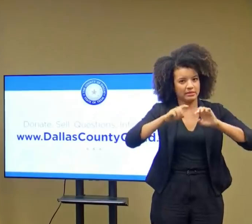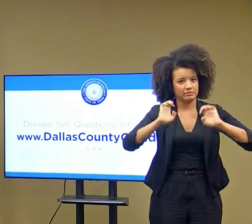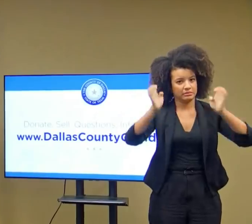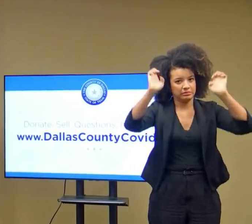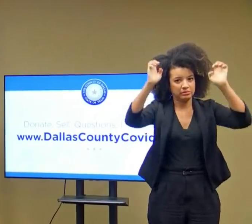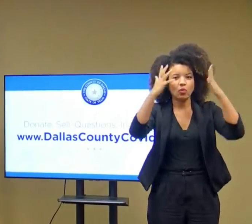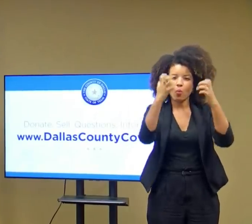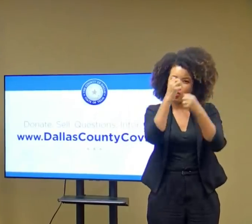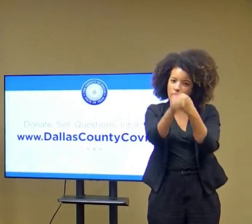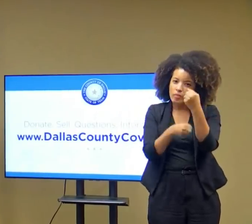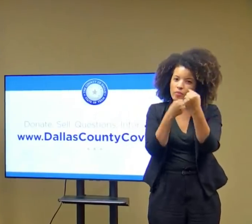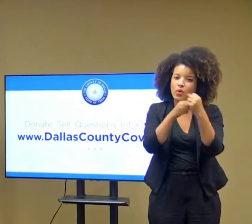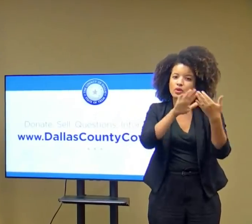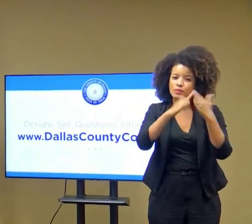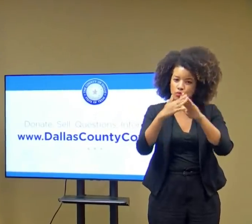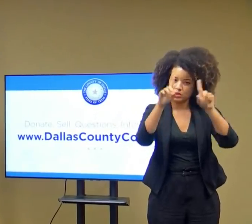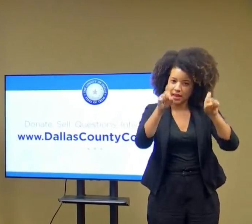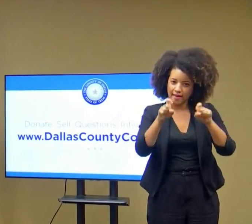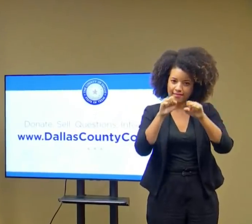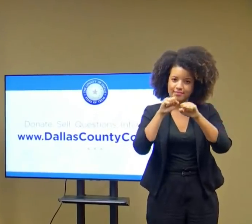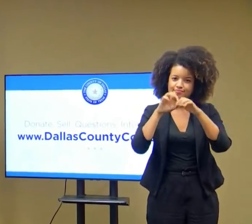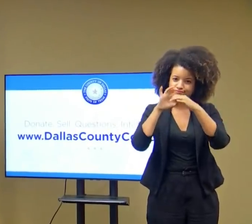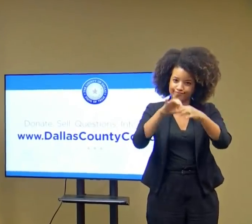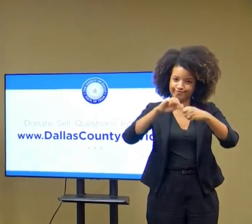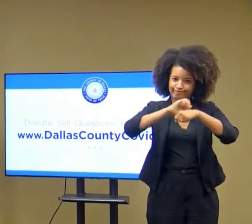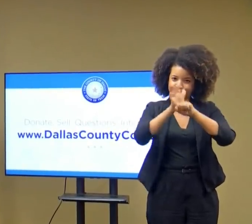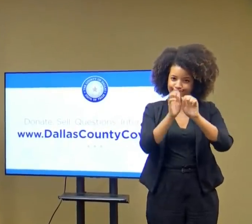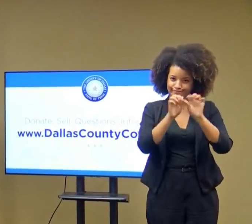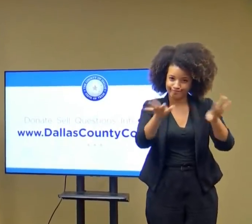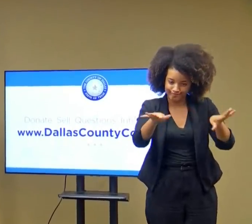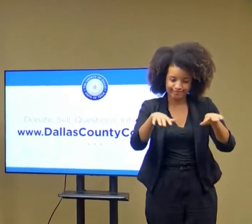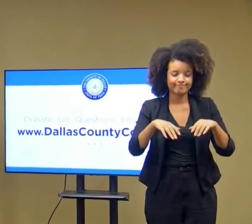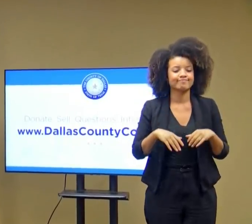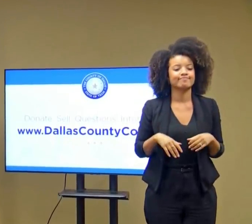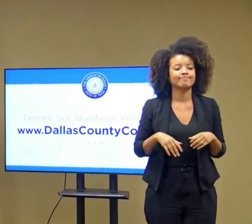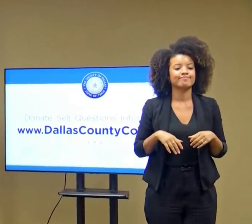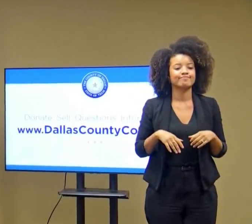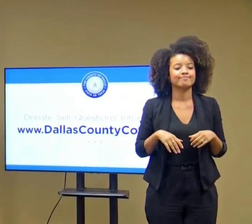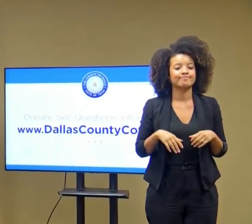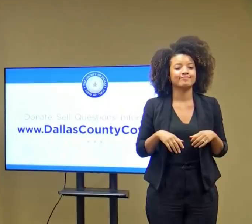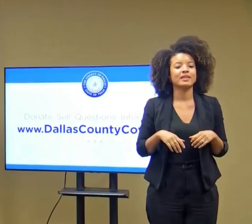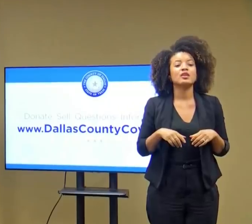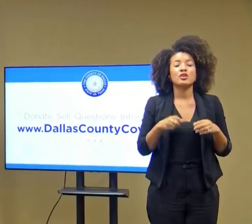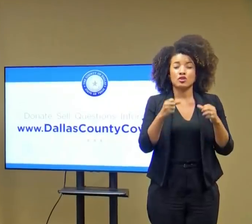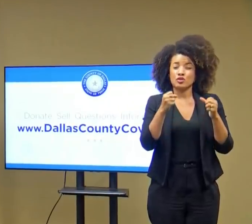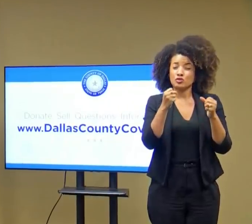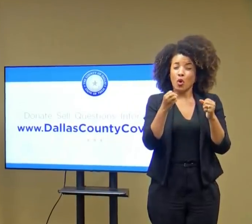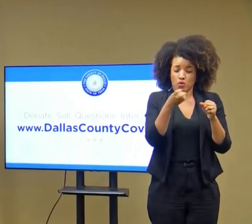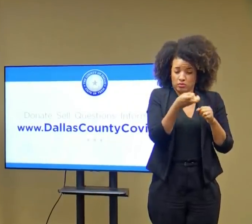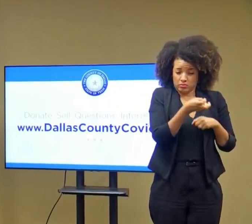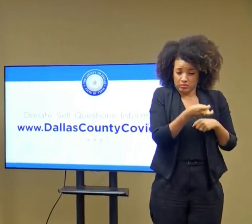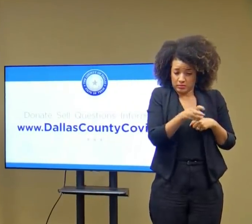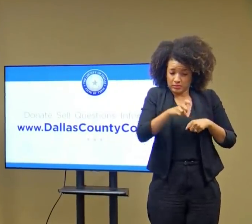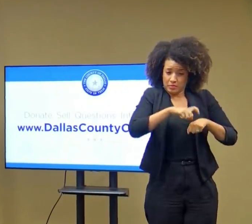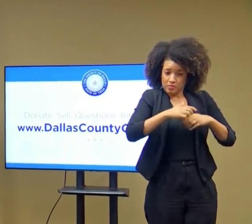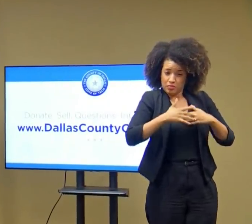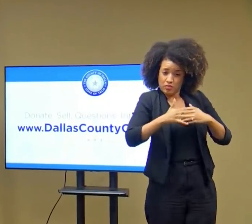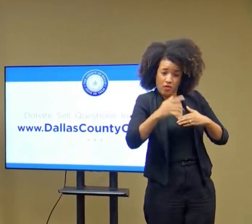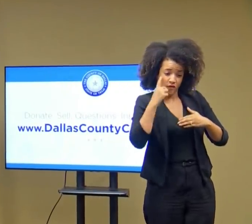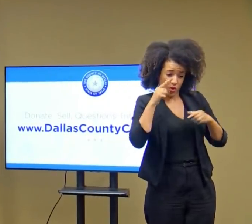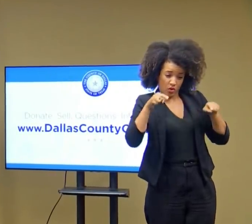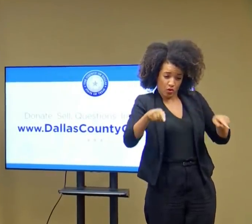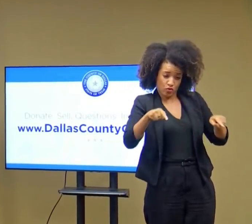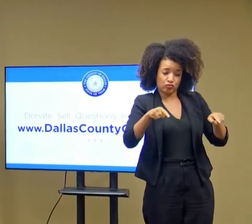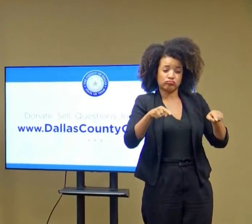supporting community testing for COVID-19. We have extended the transition period for the 2 federally